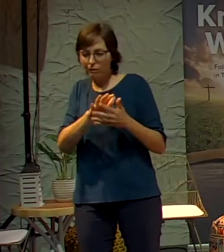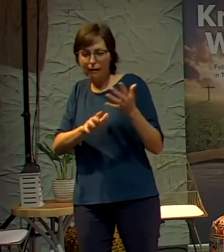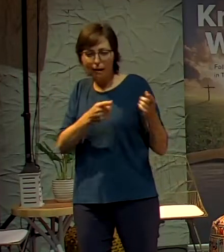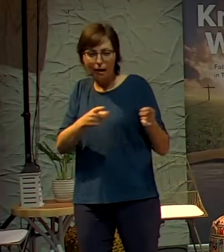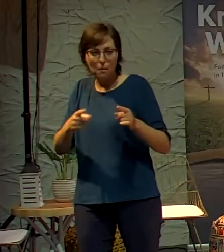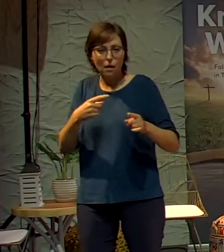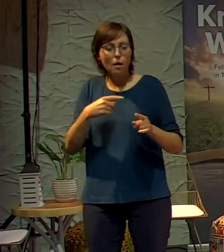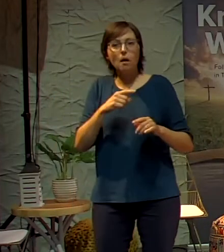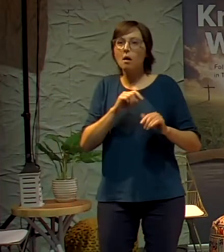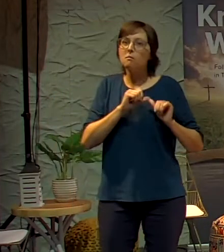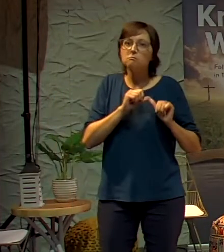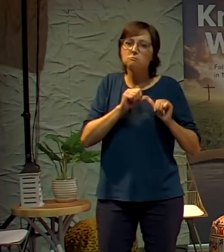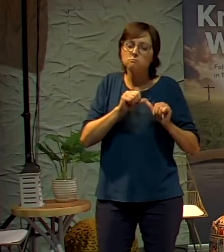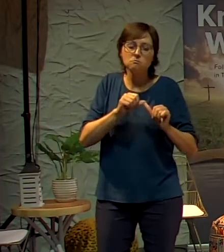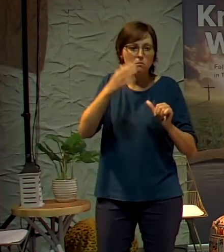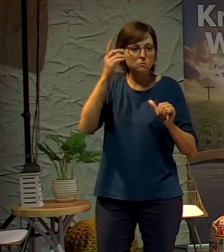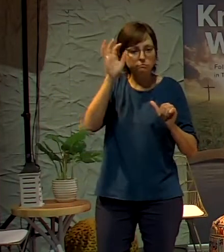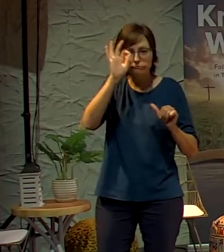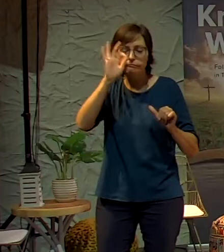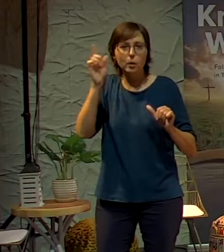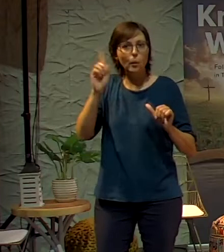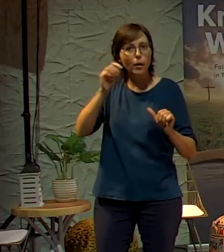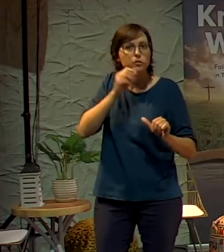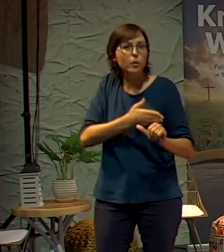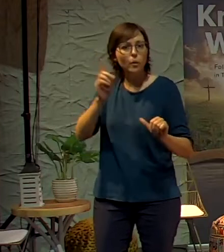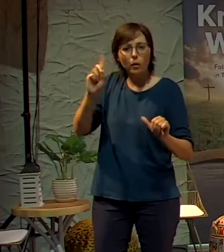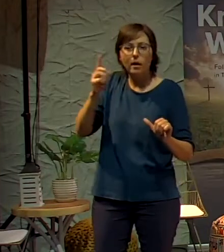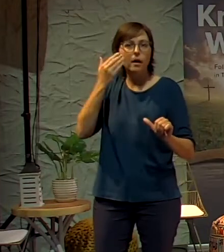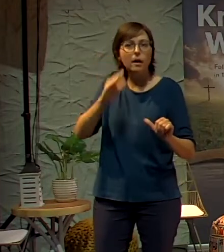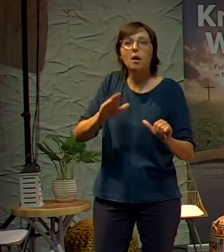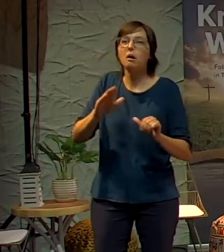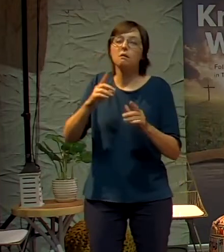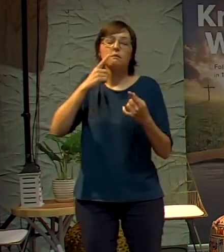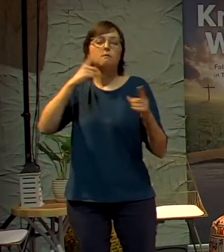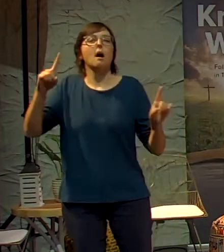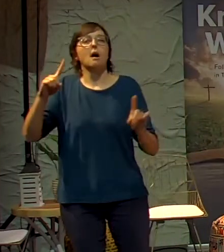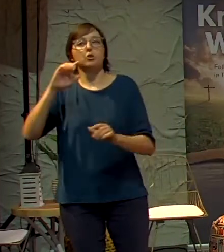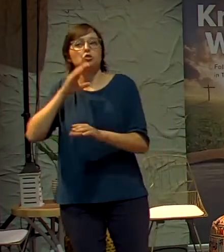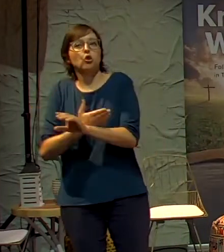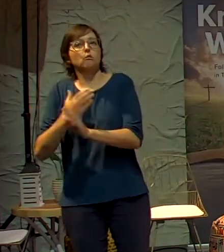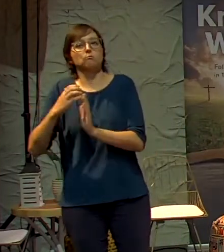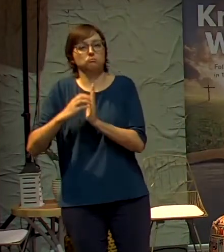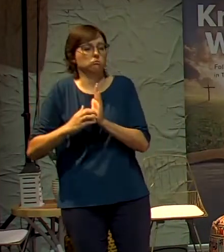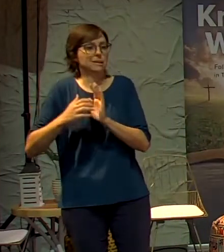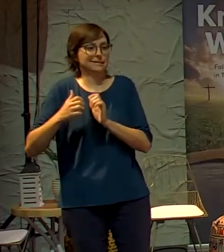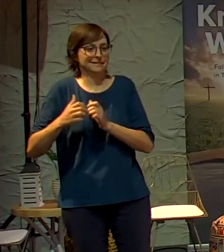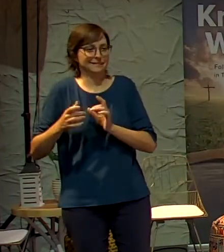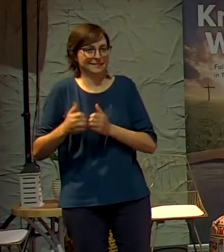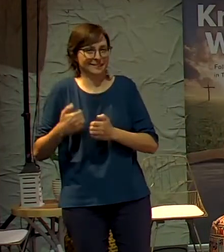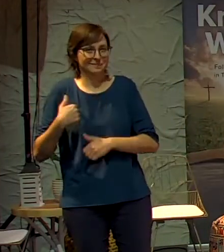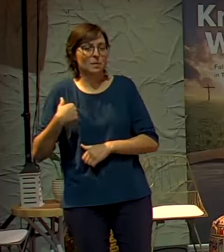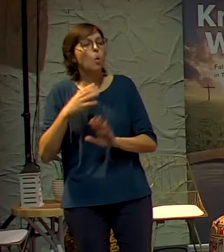is. You know, finally, she gets back to us with this long text. But she goes, yeah, we're totally fine.